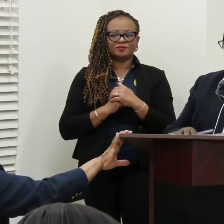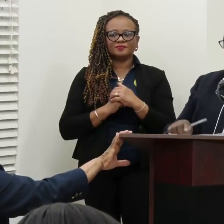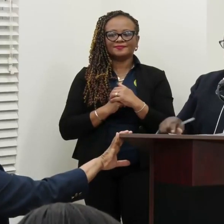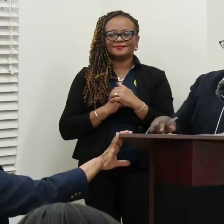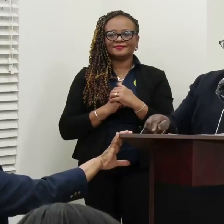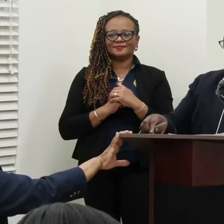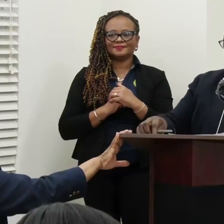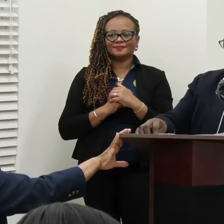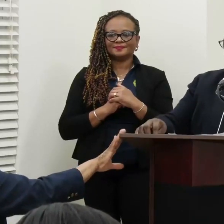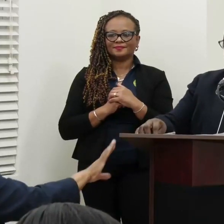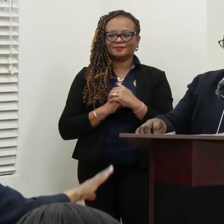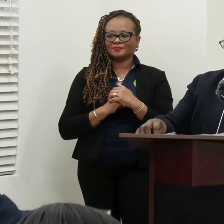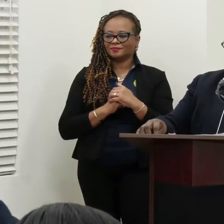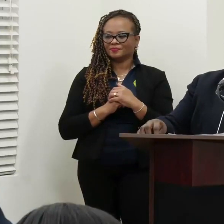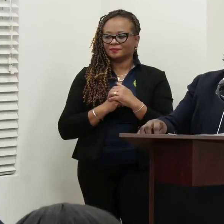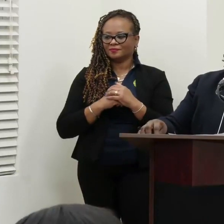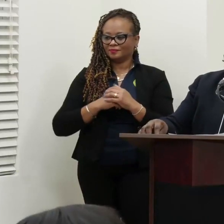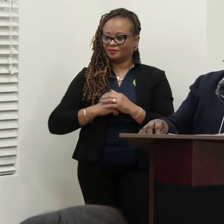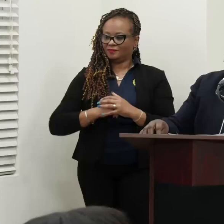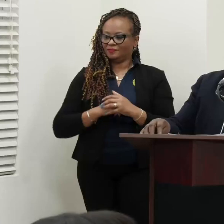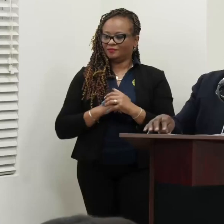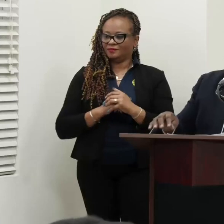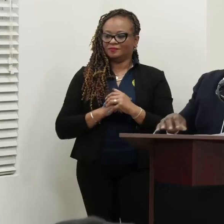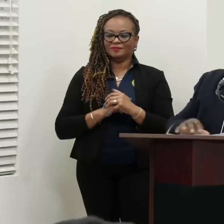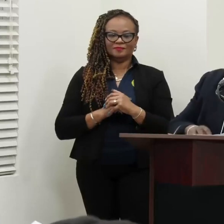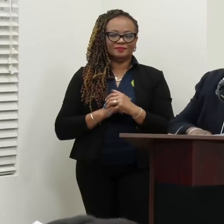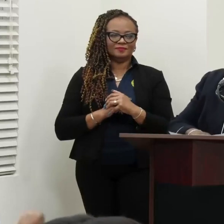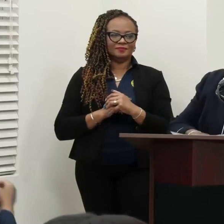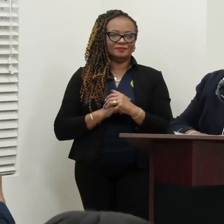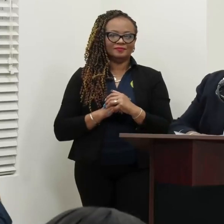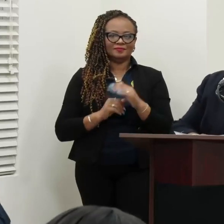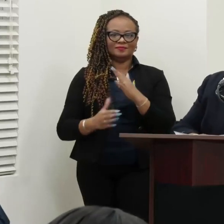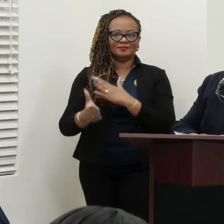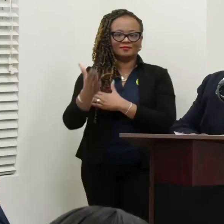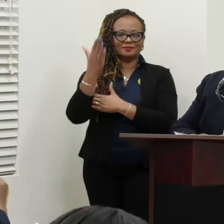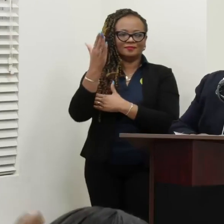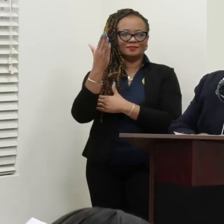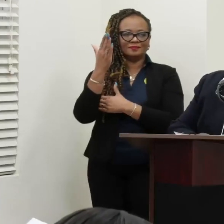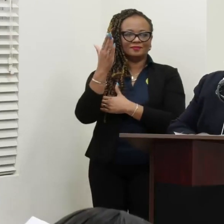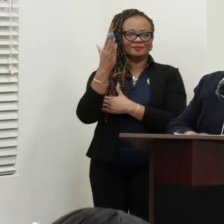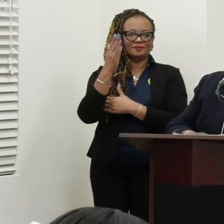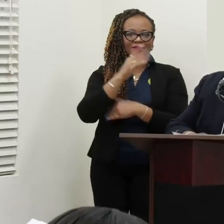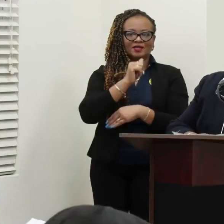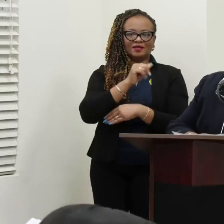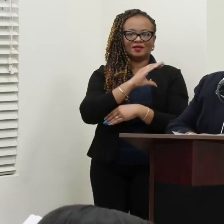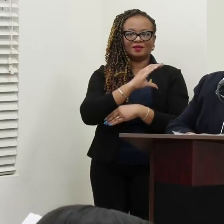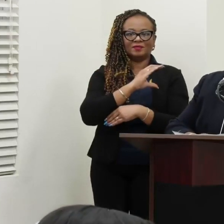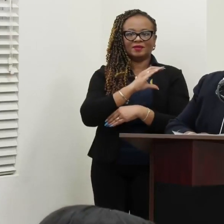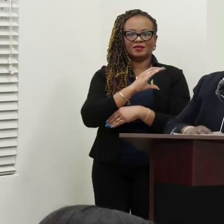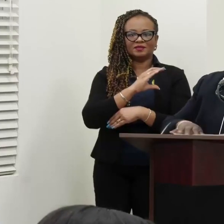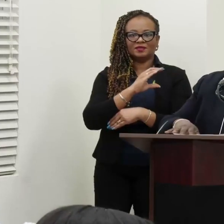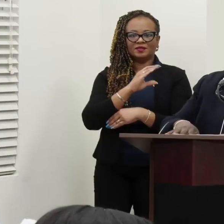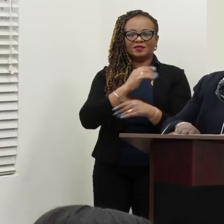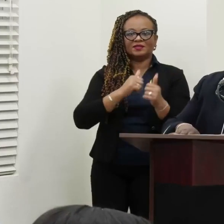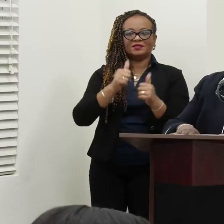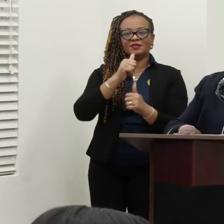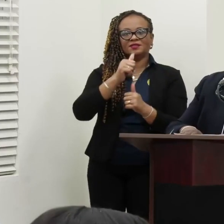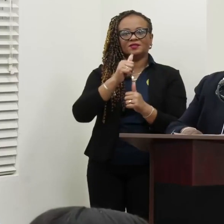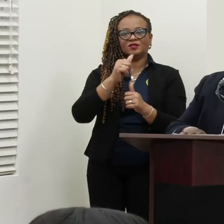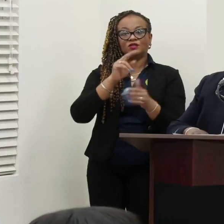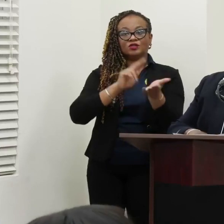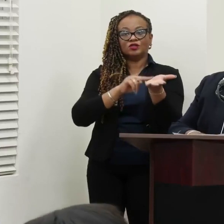C'est mon qui est full tout l'hôpital là qui a parlé qu'on y a. Good morning. Public Health. Antoinette Cumberbatch, Senior Nursing